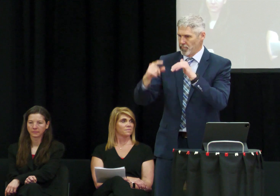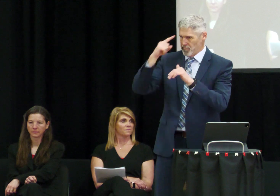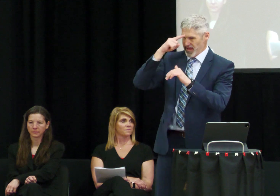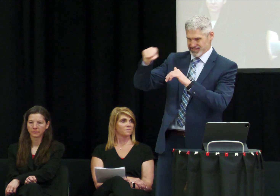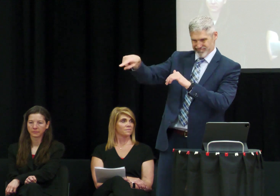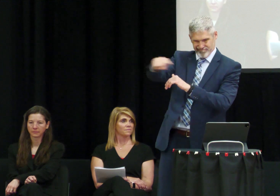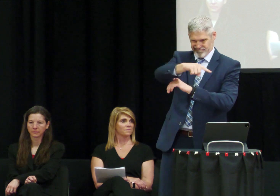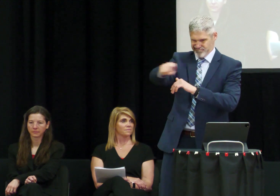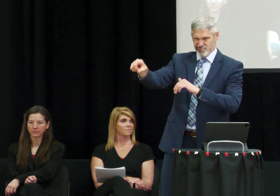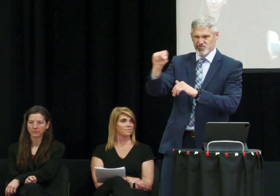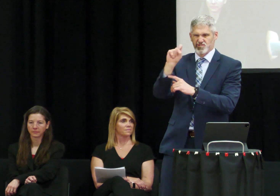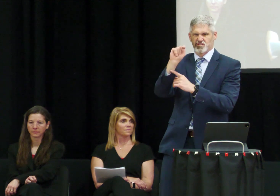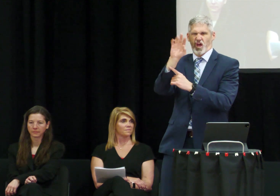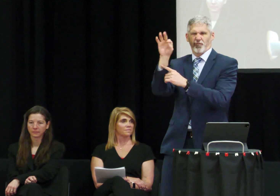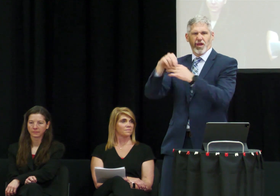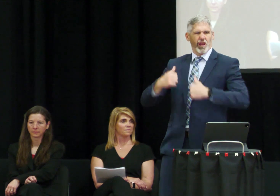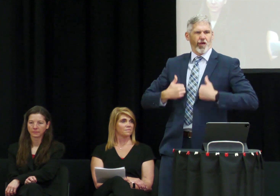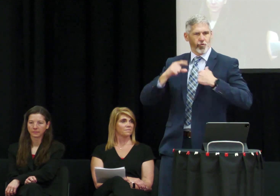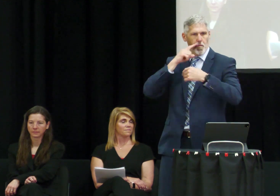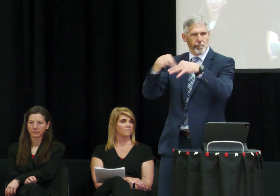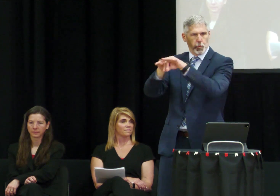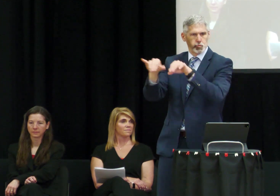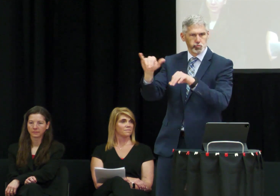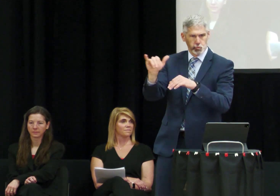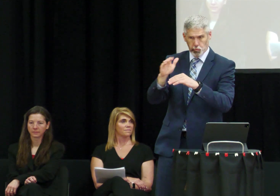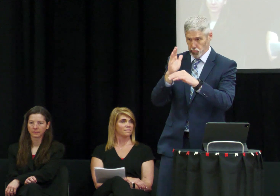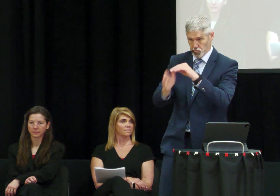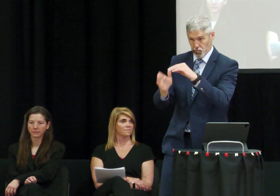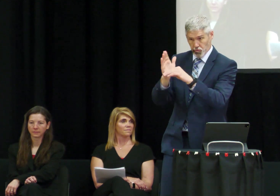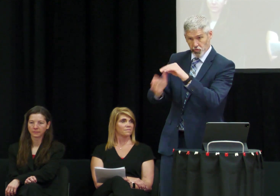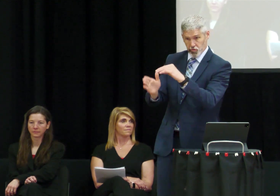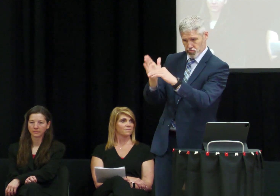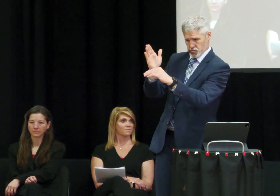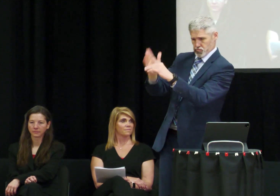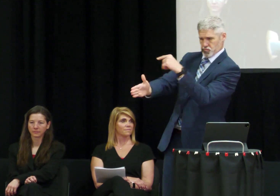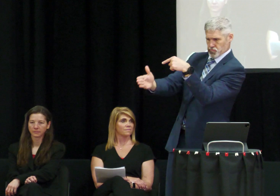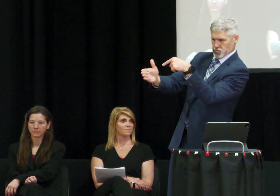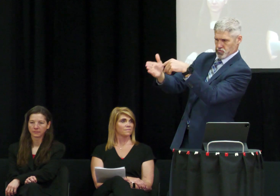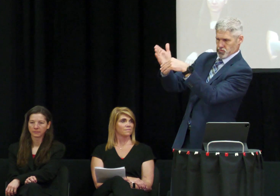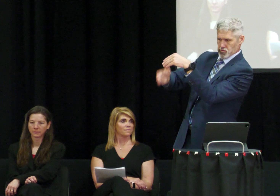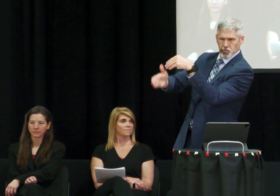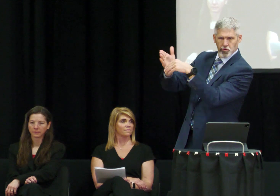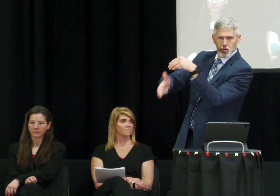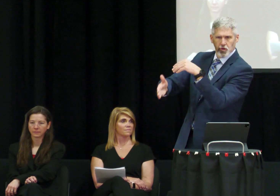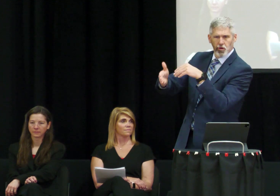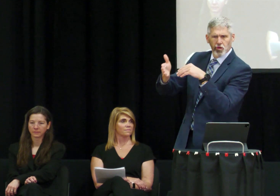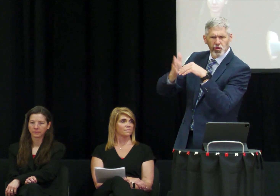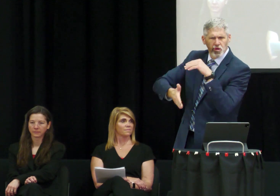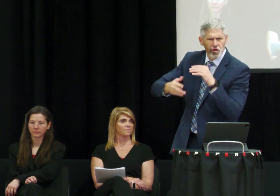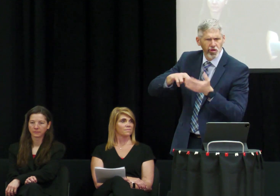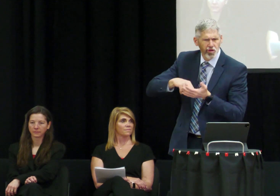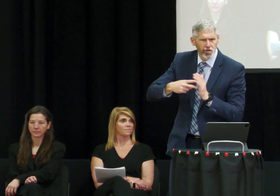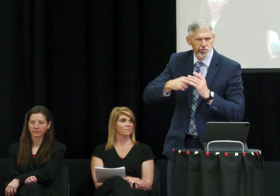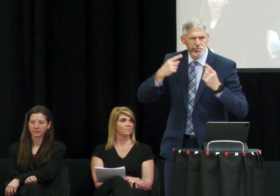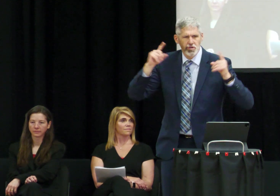taking action. Because the stuff in life, when you complete those things along the